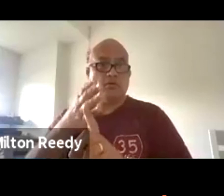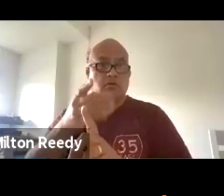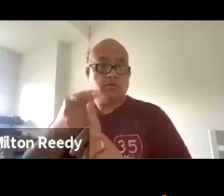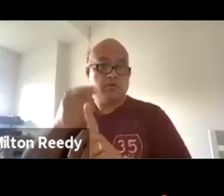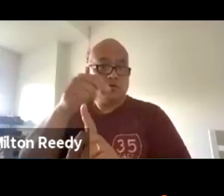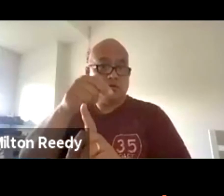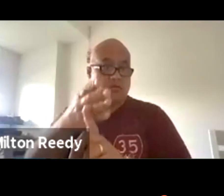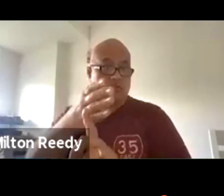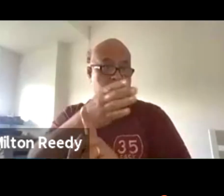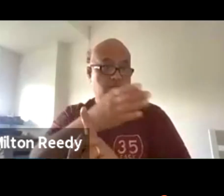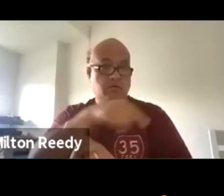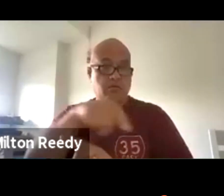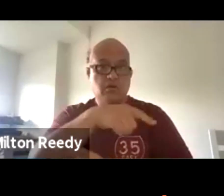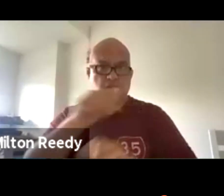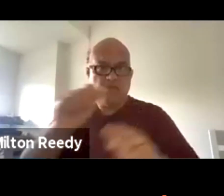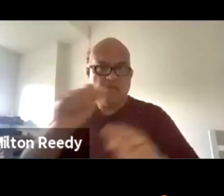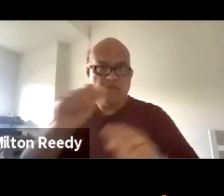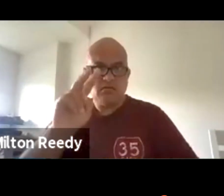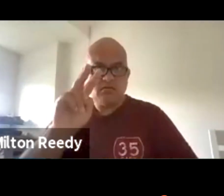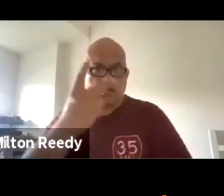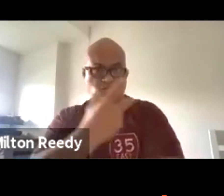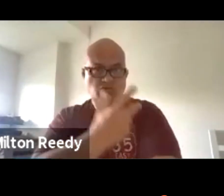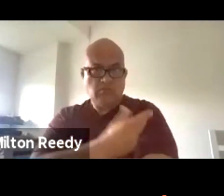just wondering,